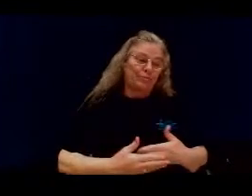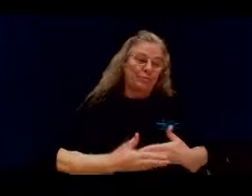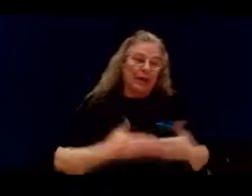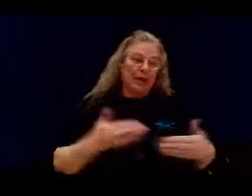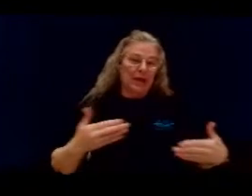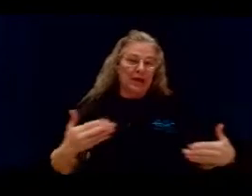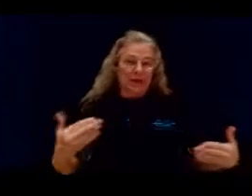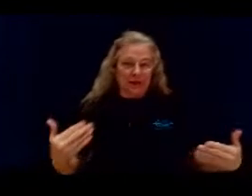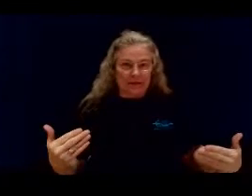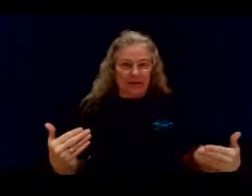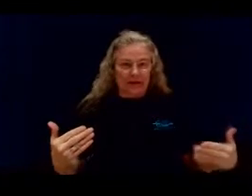but again, there is a